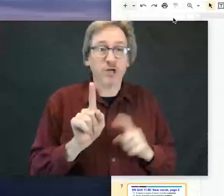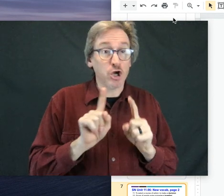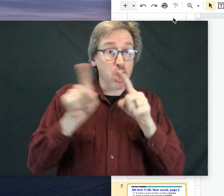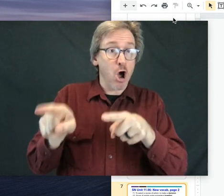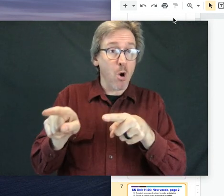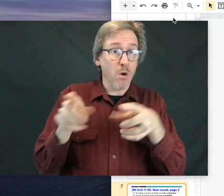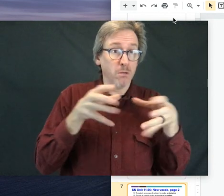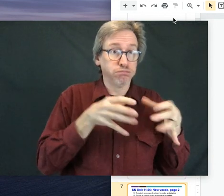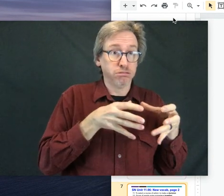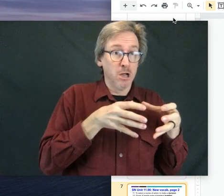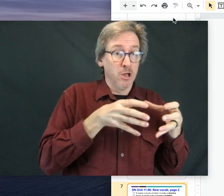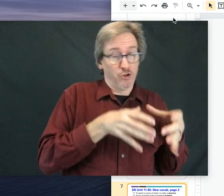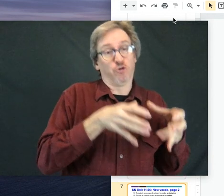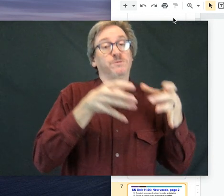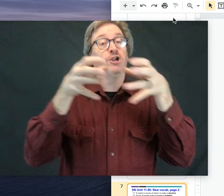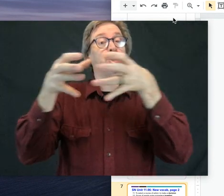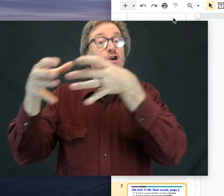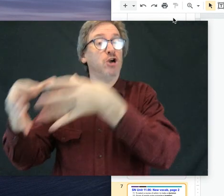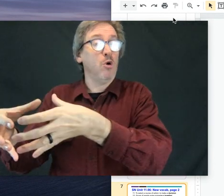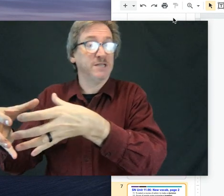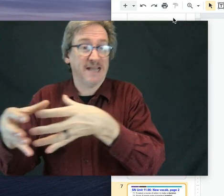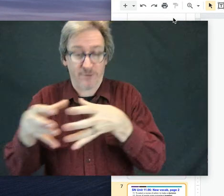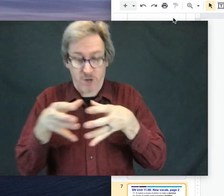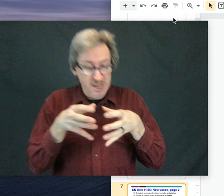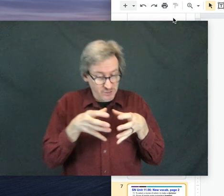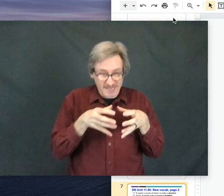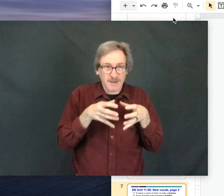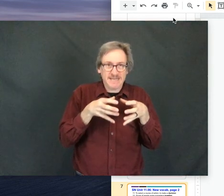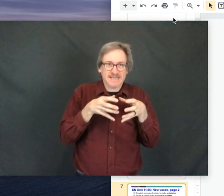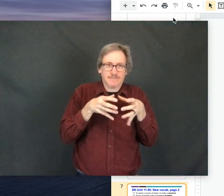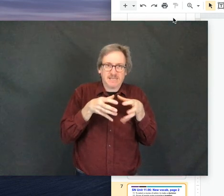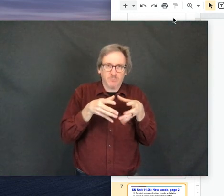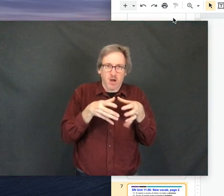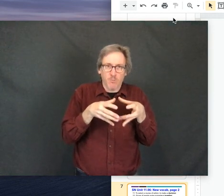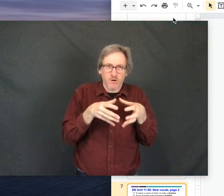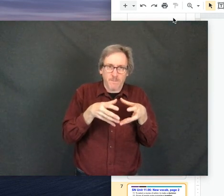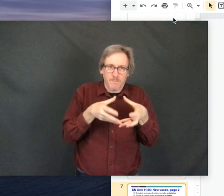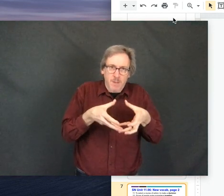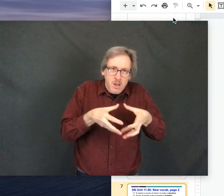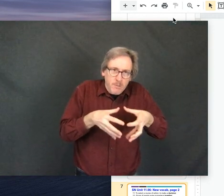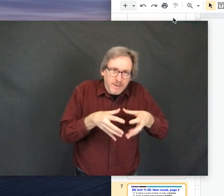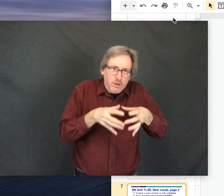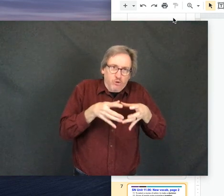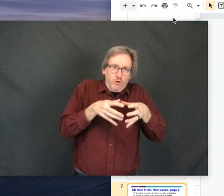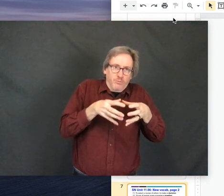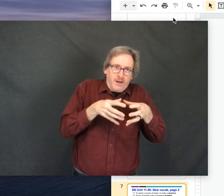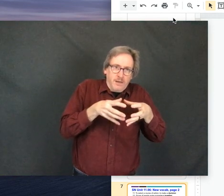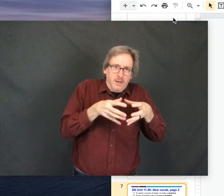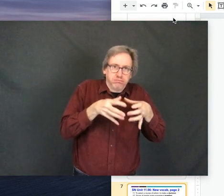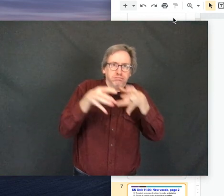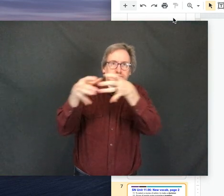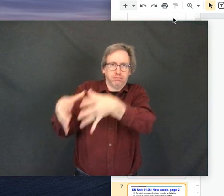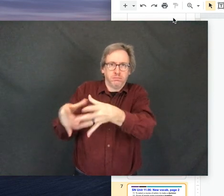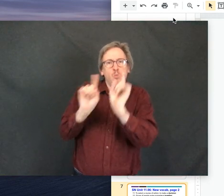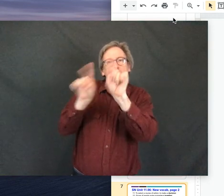So if we're going to go, the group's going to go together. So same idea, except it's more of a big group, right?